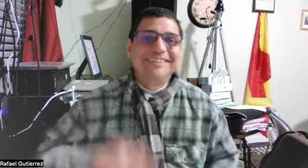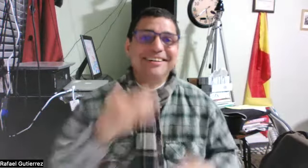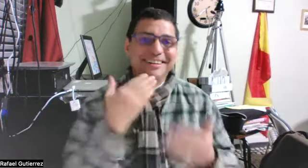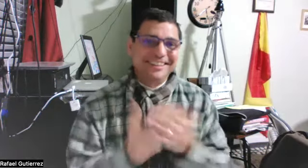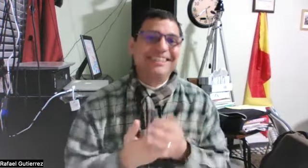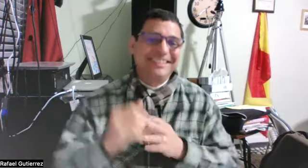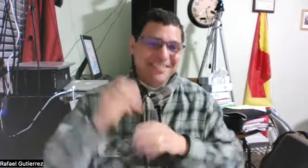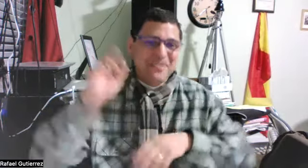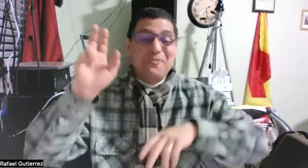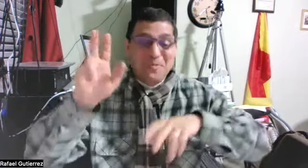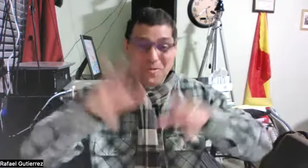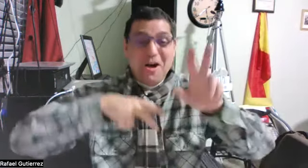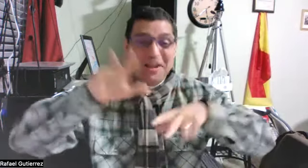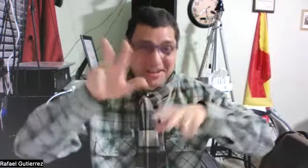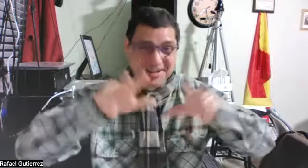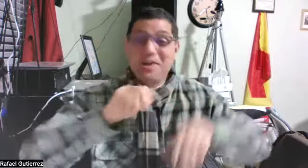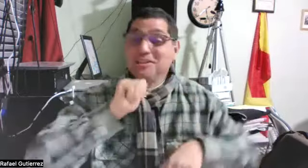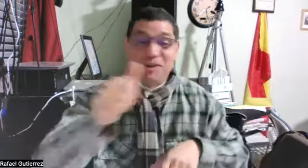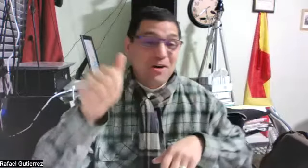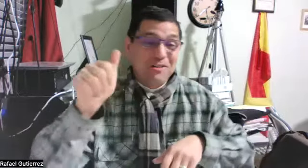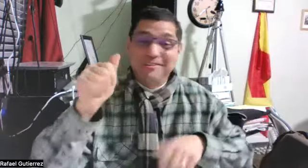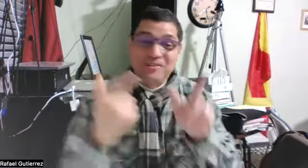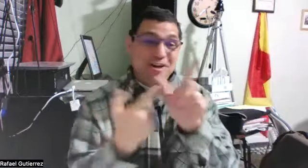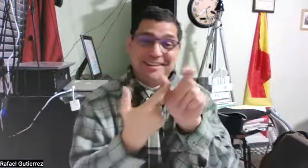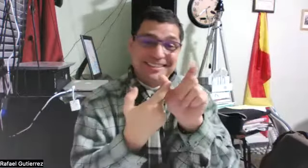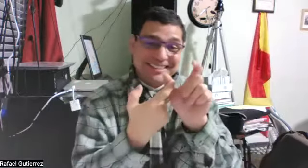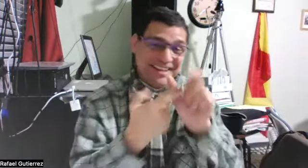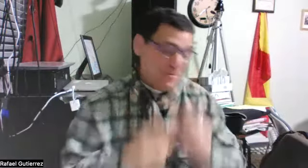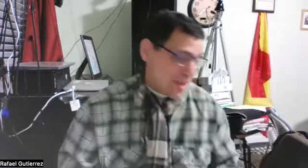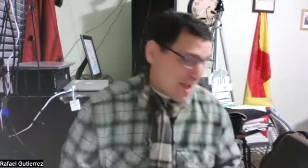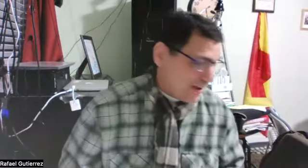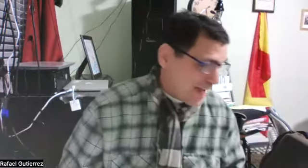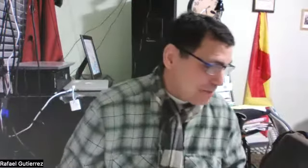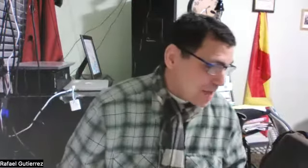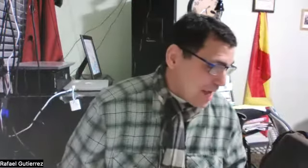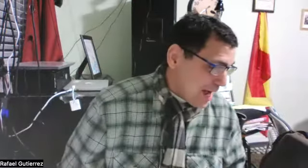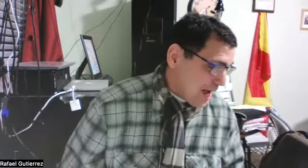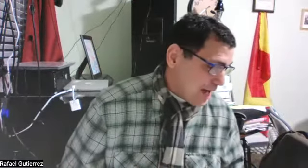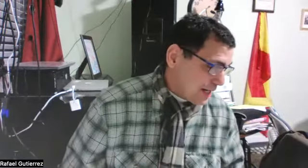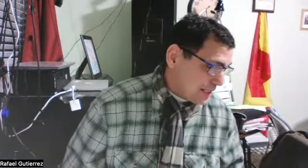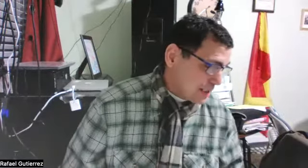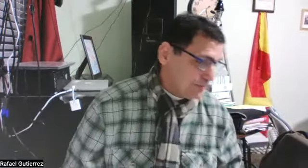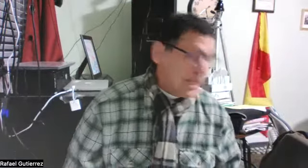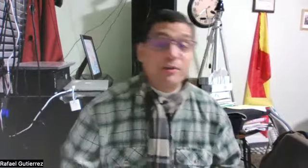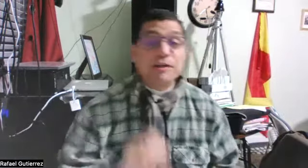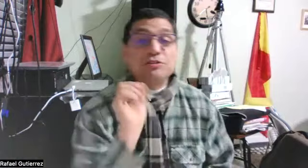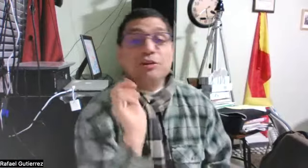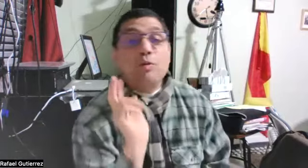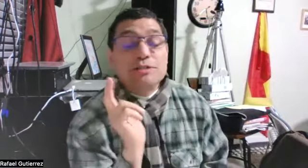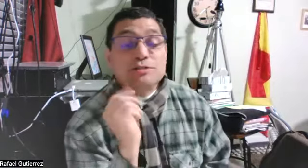Good. Walk, don't run. Okay. And now there are three ways to say